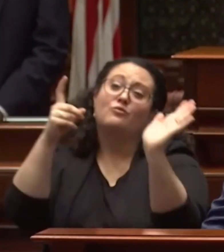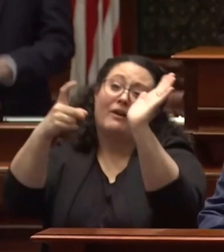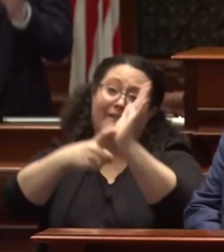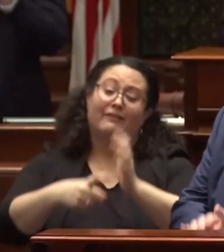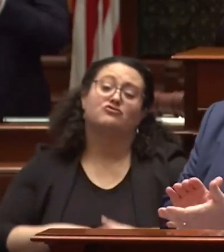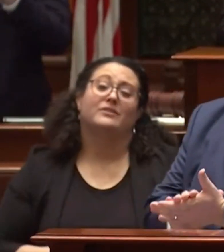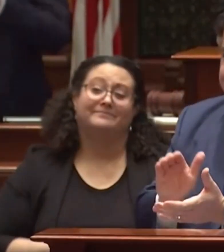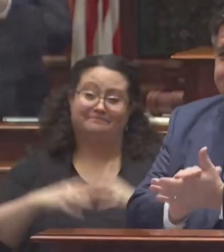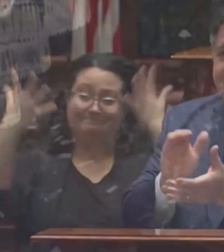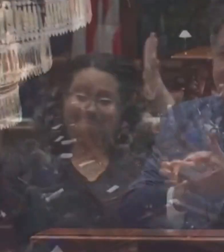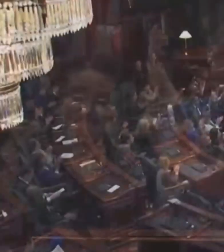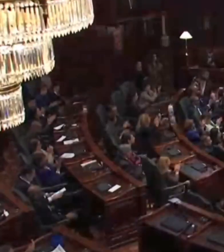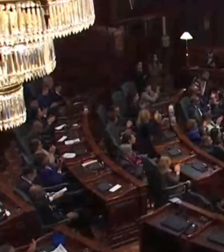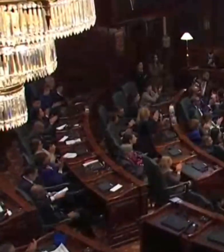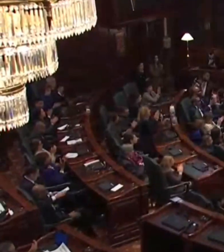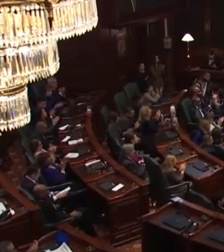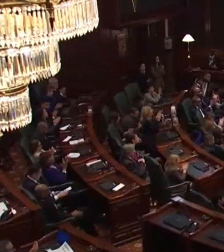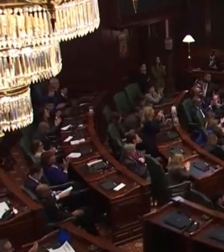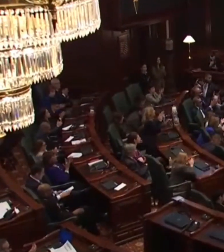recognition.